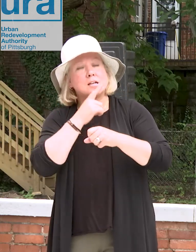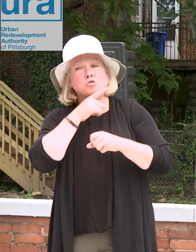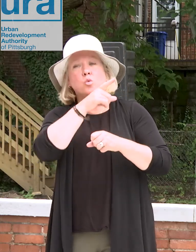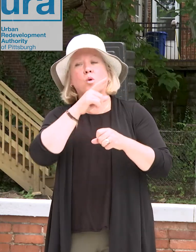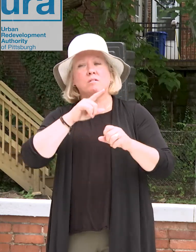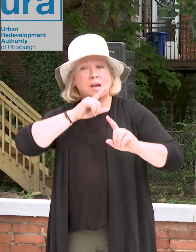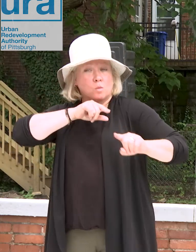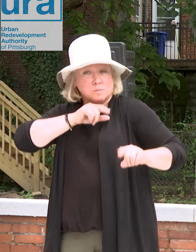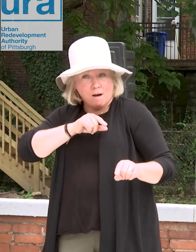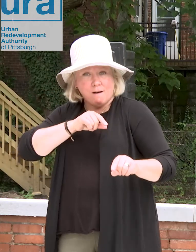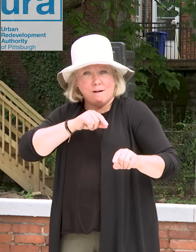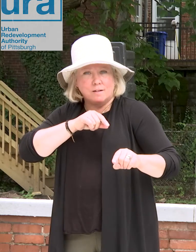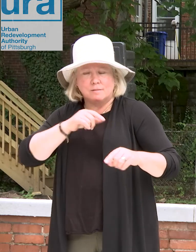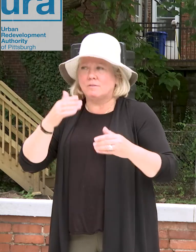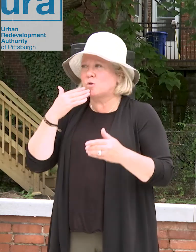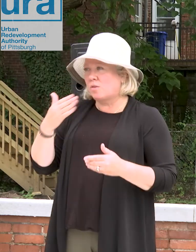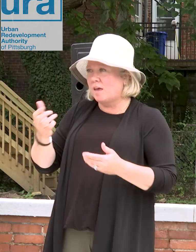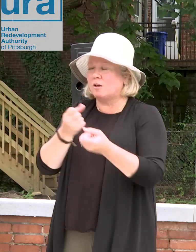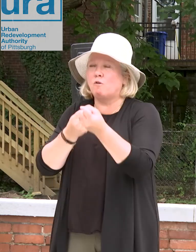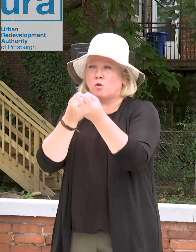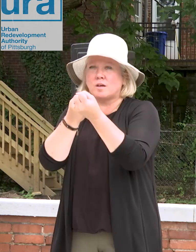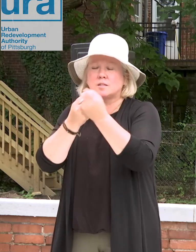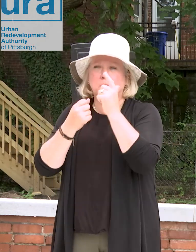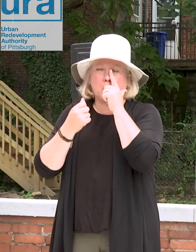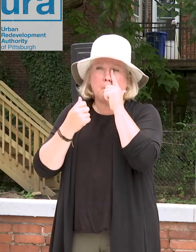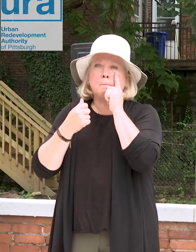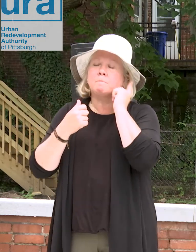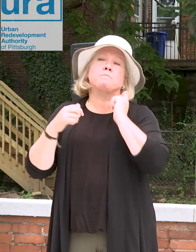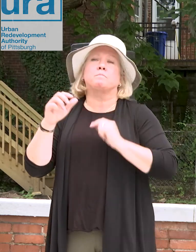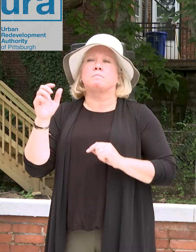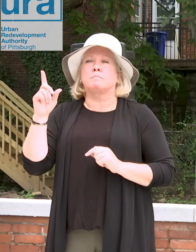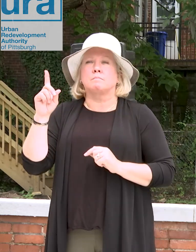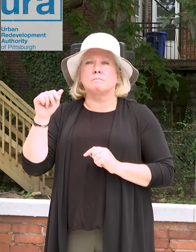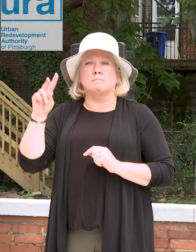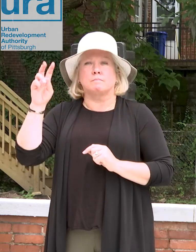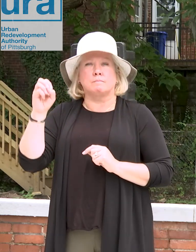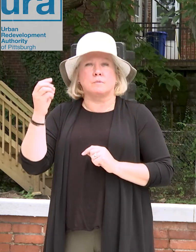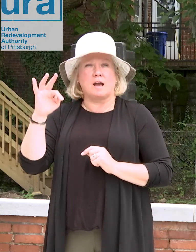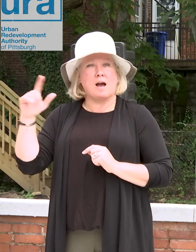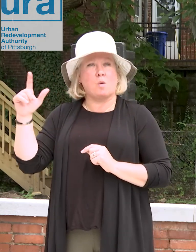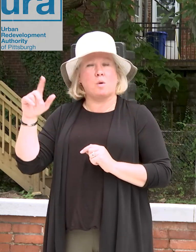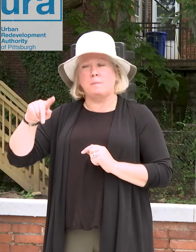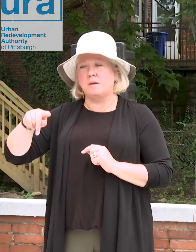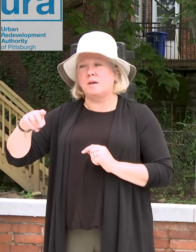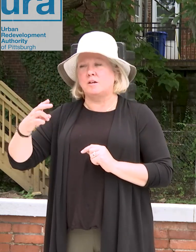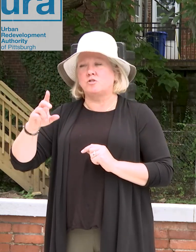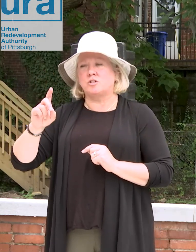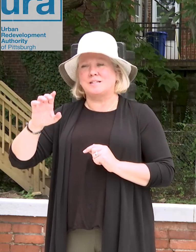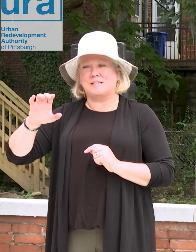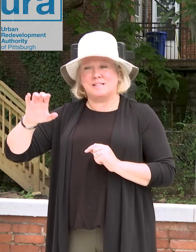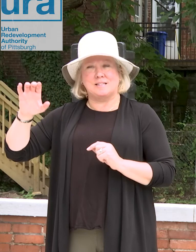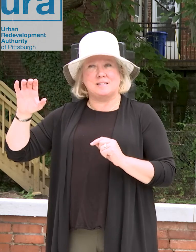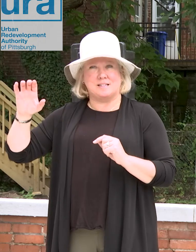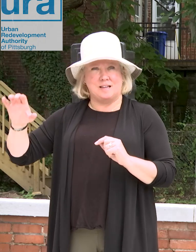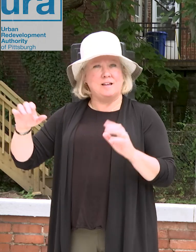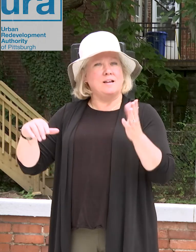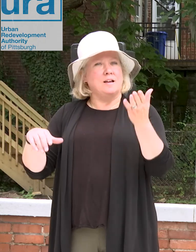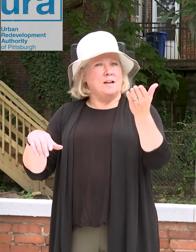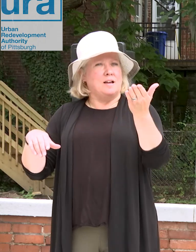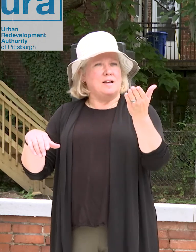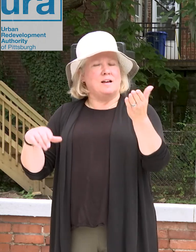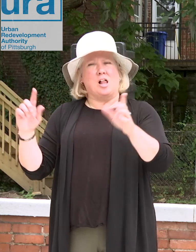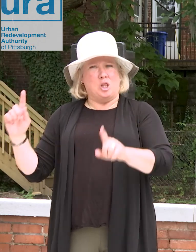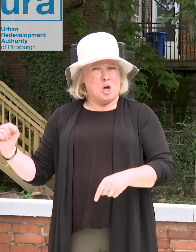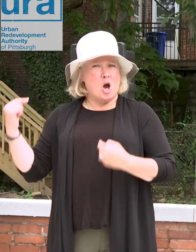out today, and I'm going to ask Dave Howe, who's with the PHDC and has been with the PHDC for a very long